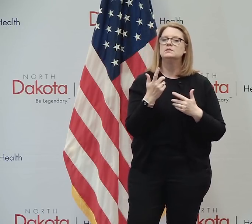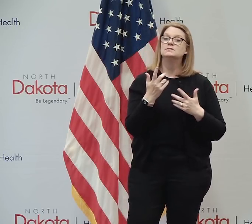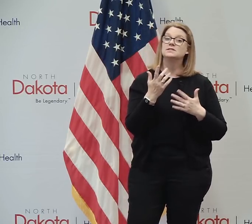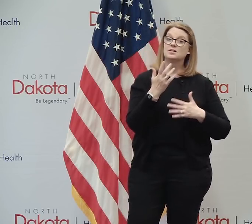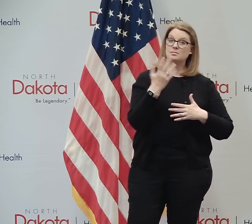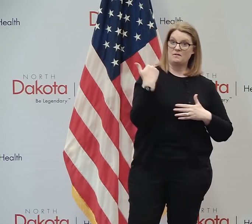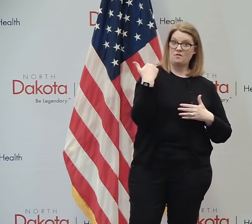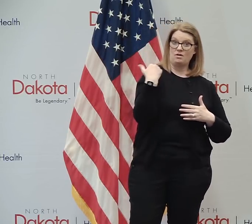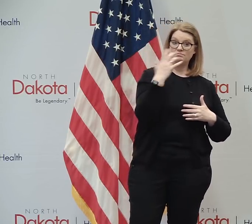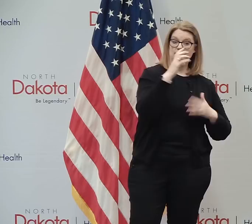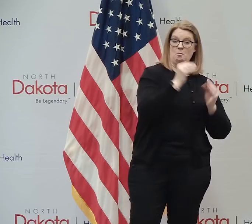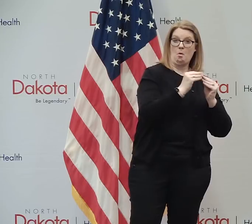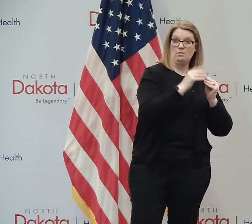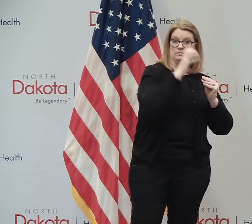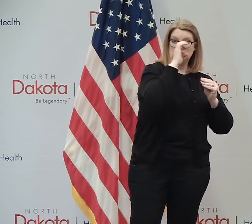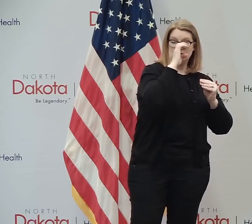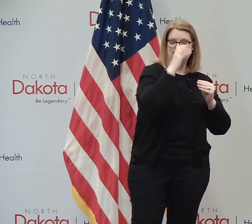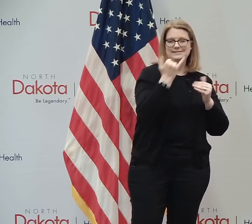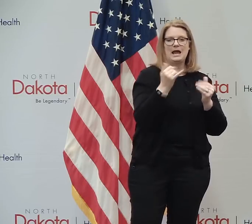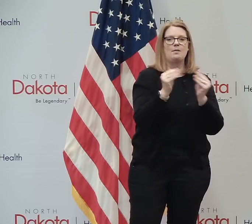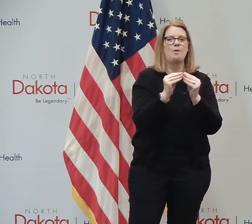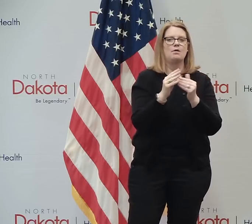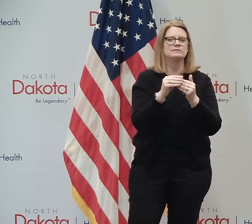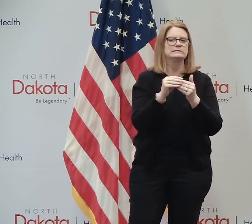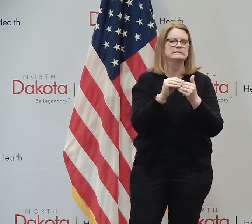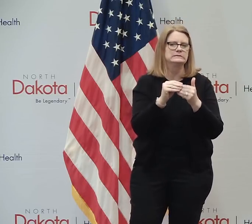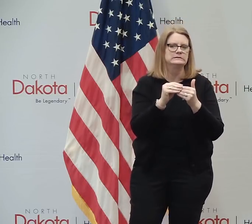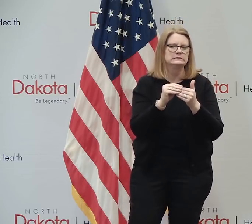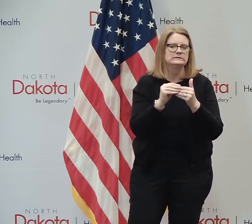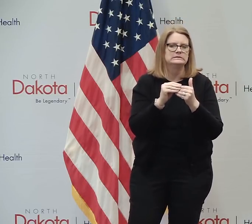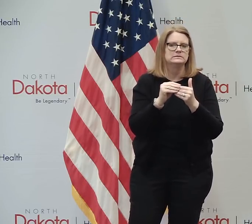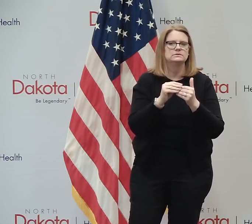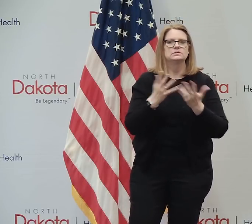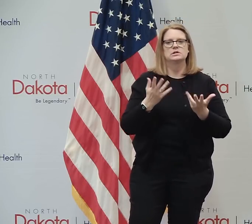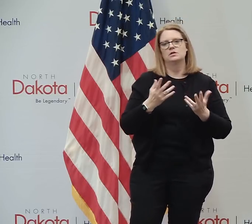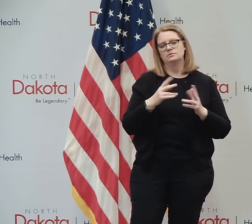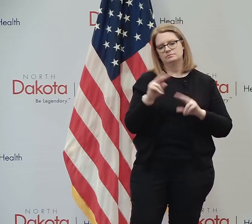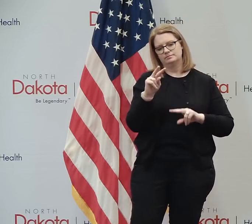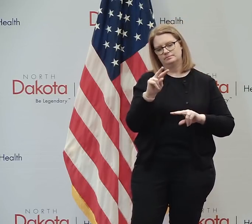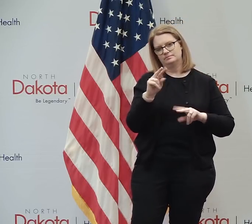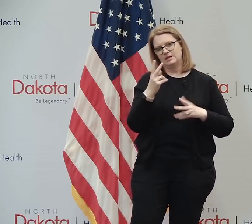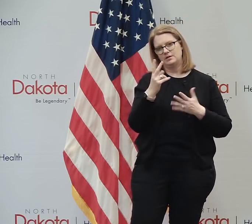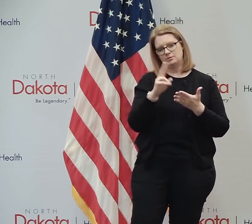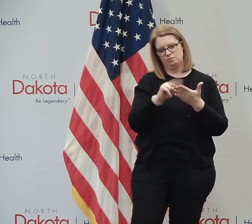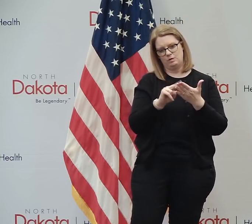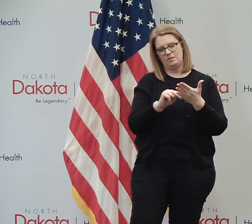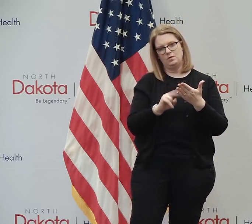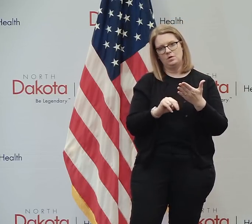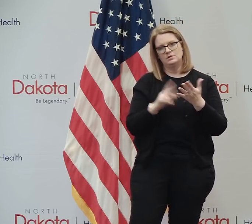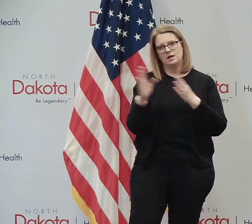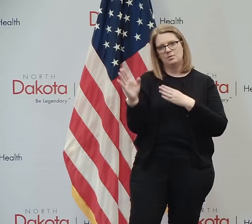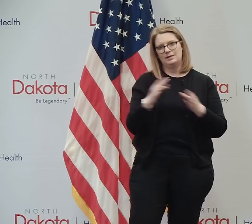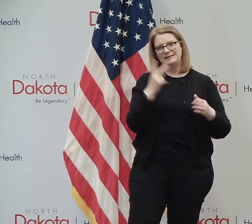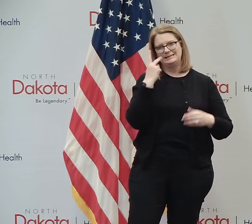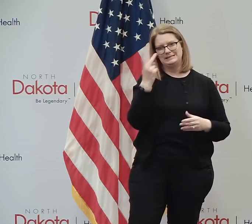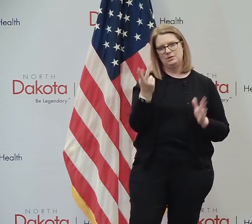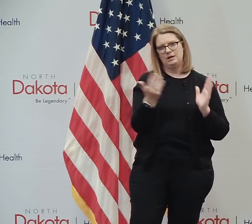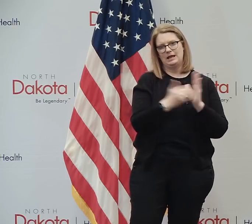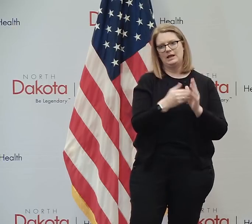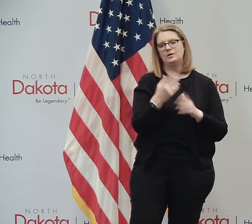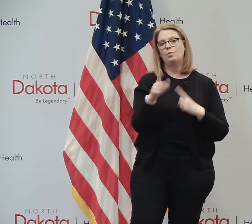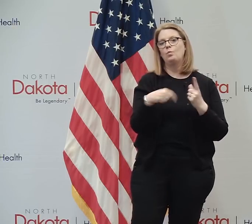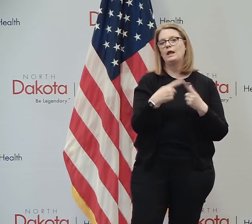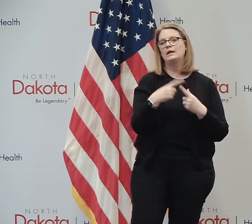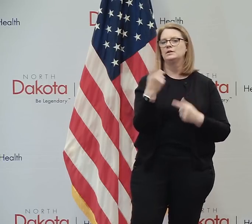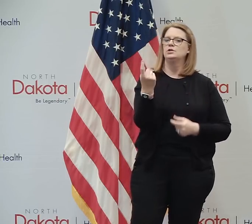the restrictions, including for large group gatherings. And so take a look at those, and we'll plan to see you back here